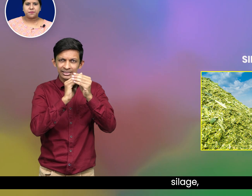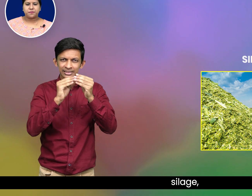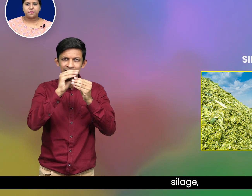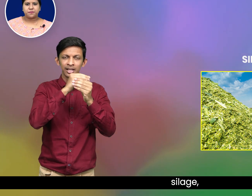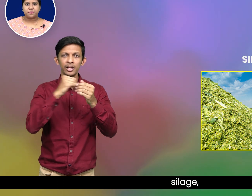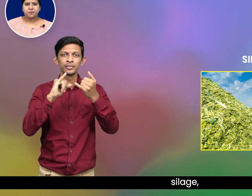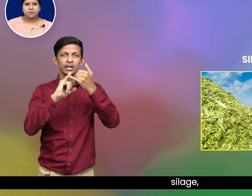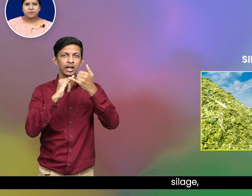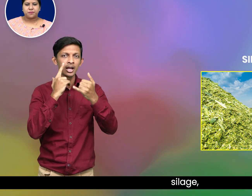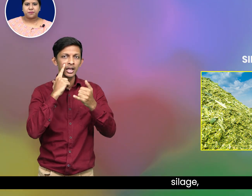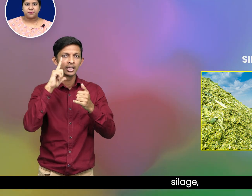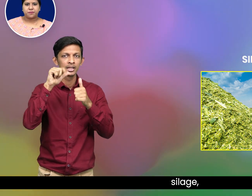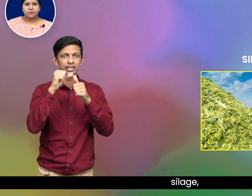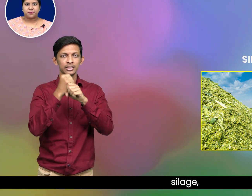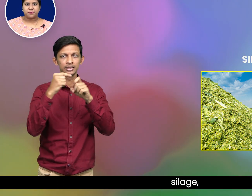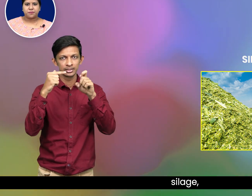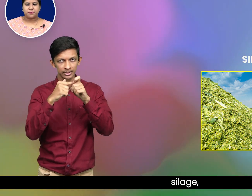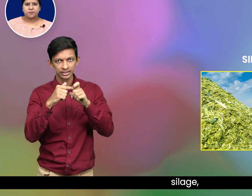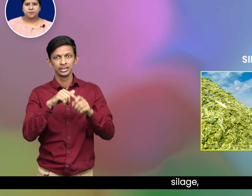silage,